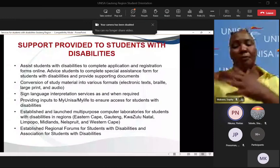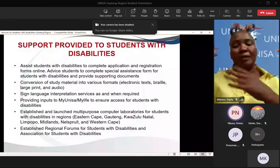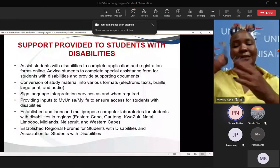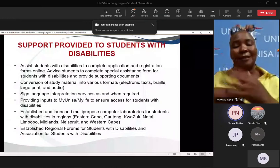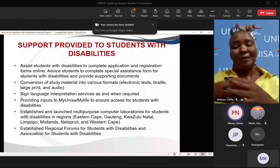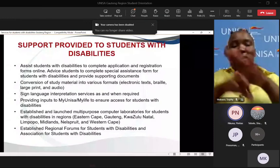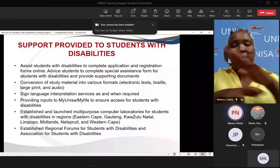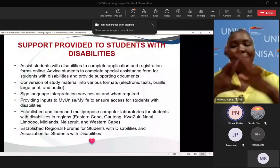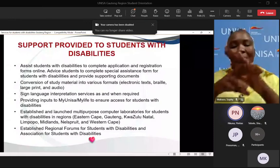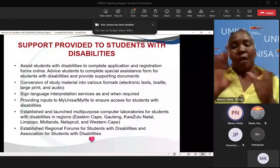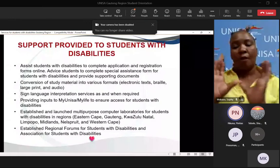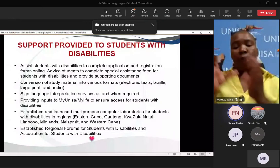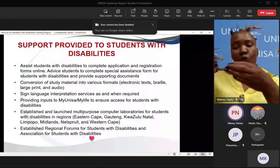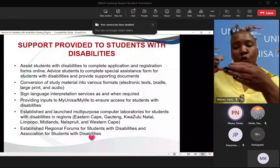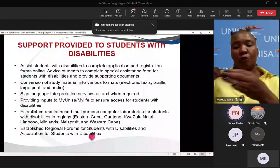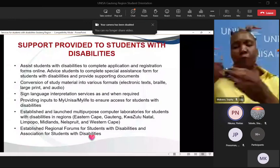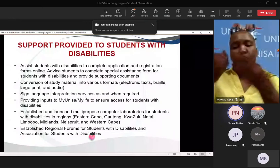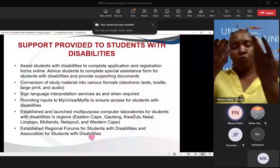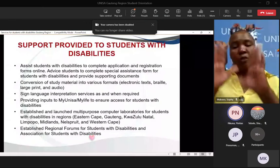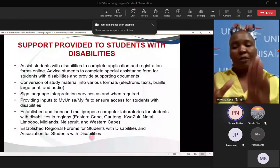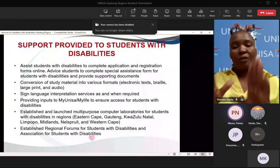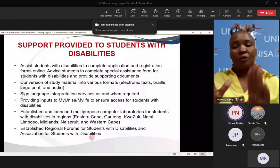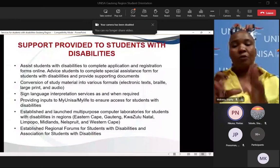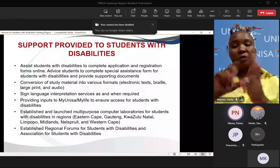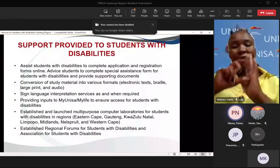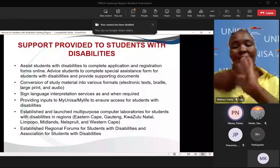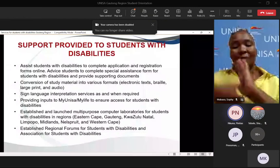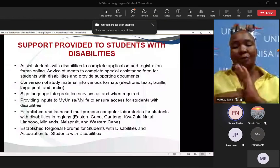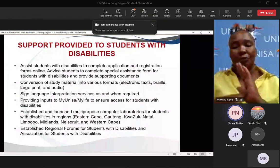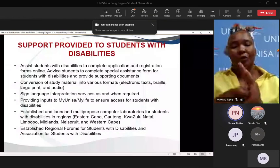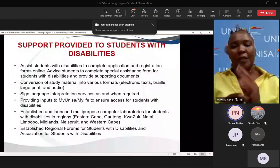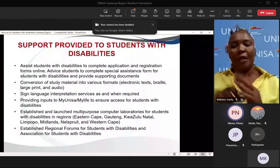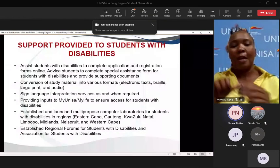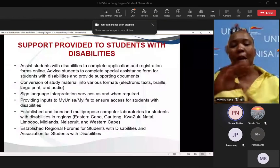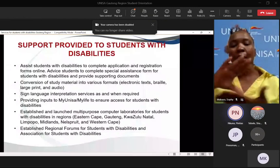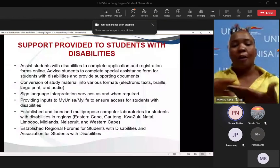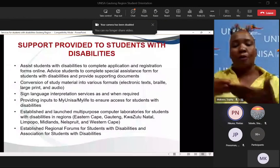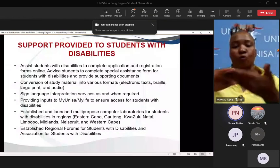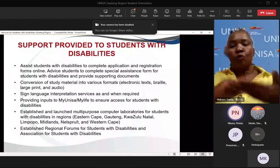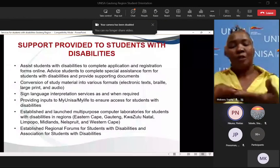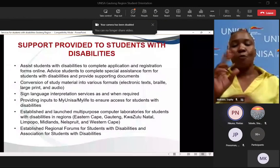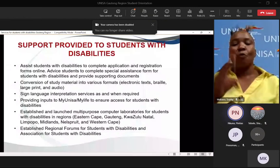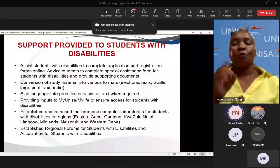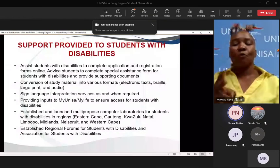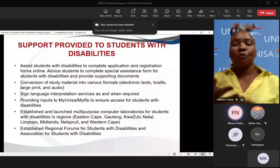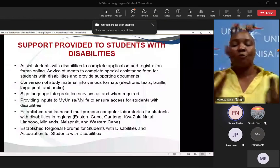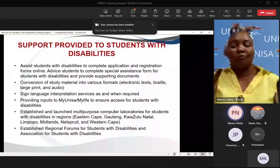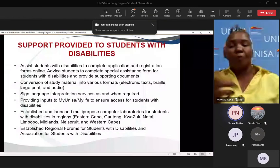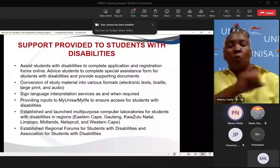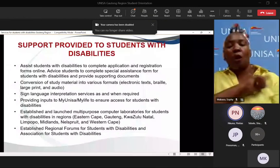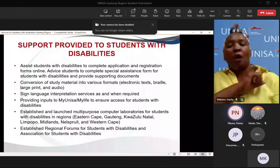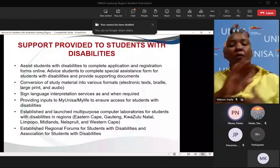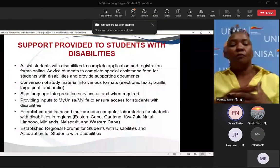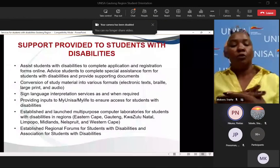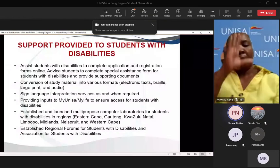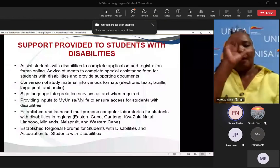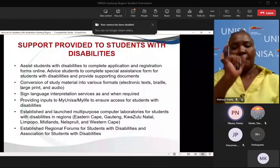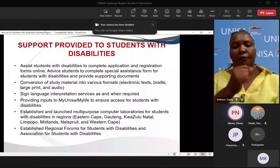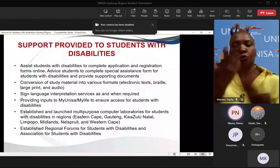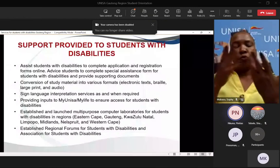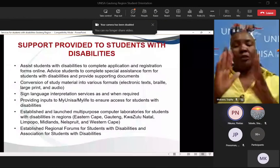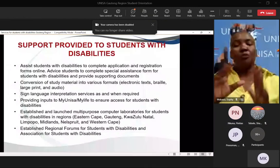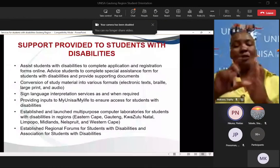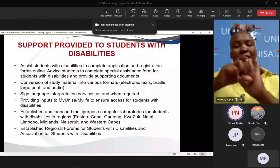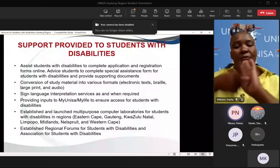regional forums for students with disabilities in an association as well because um we believe that